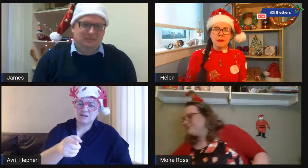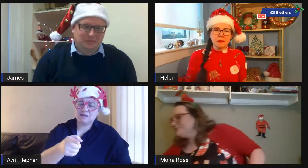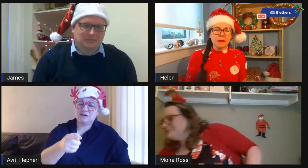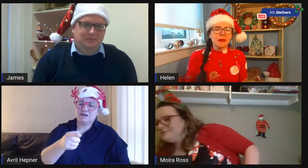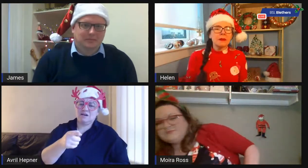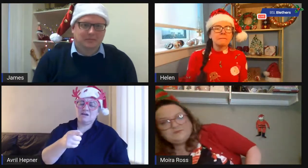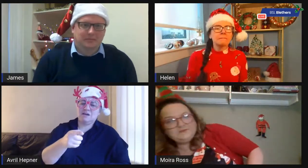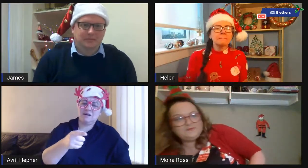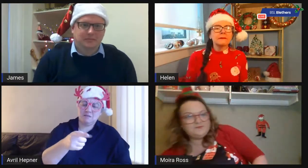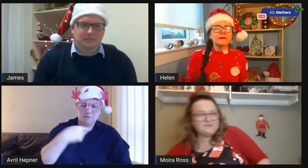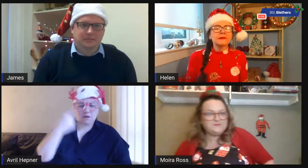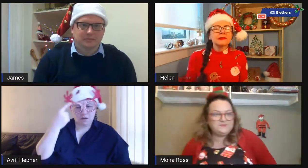to zhuzh it up a little.